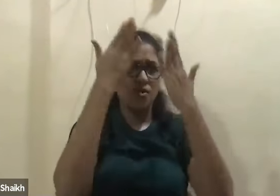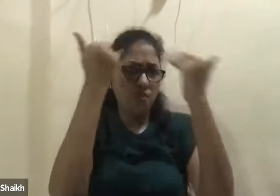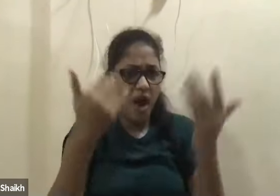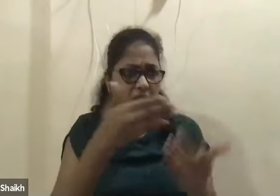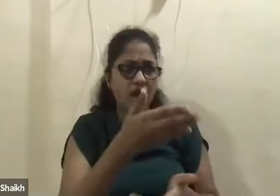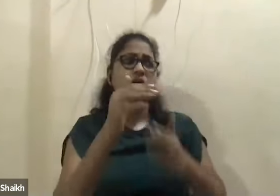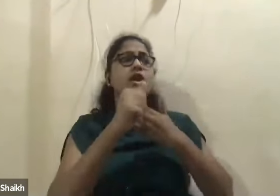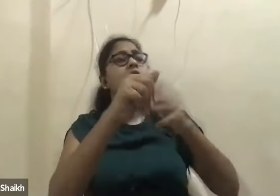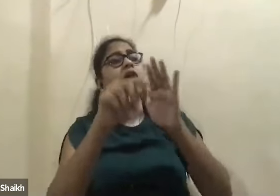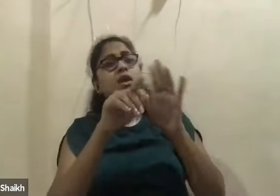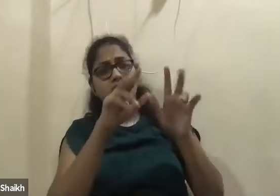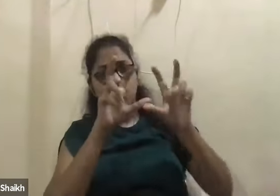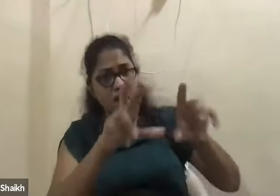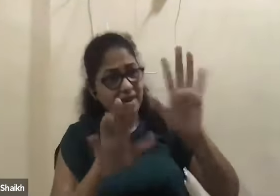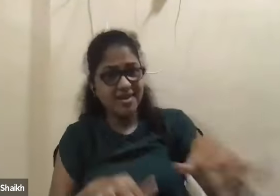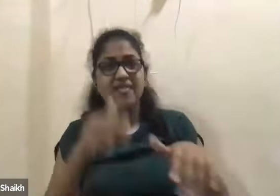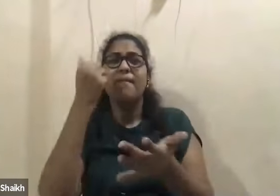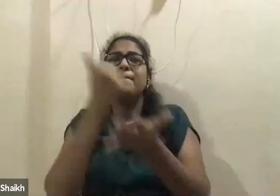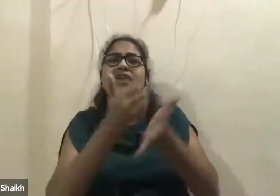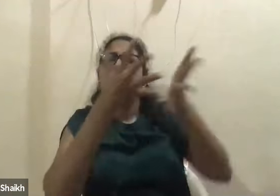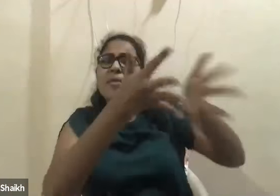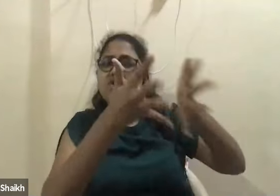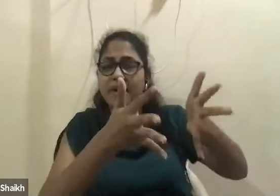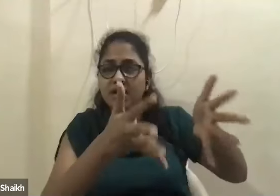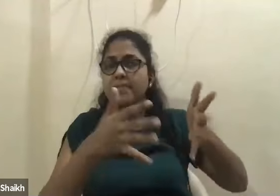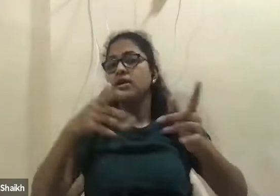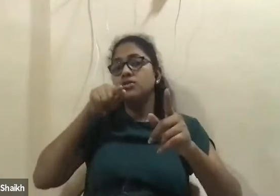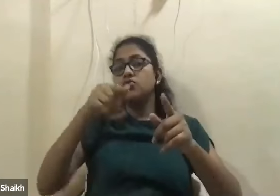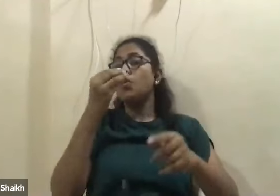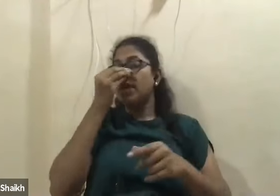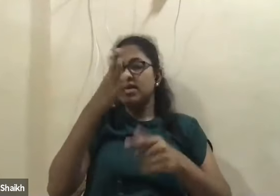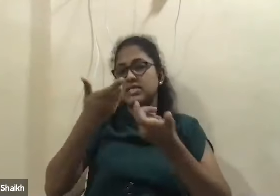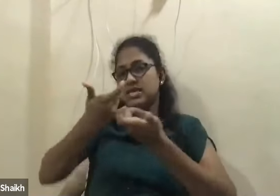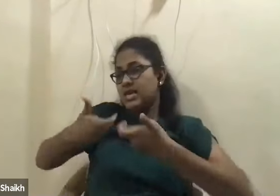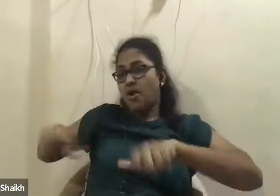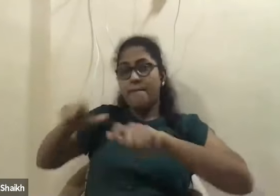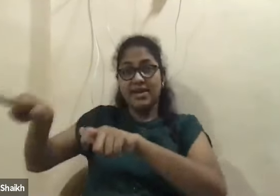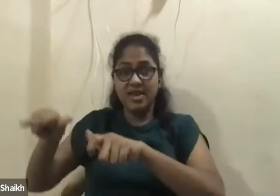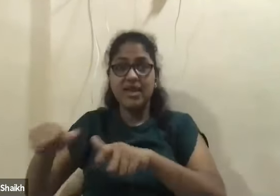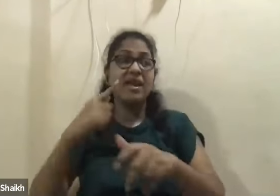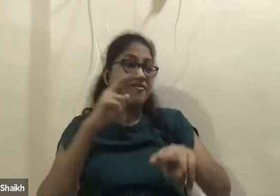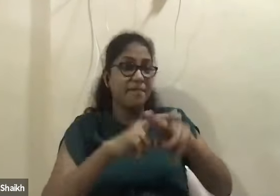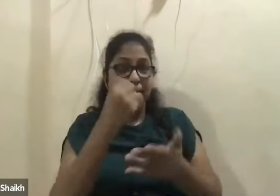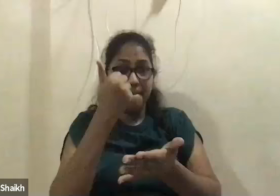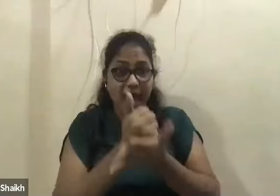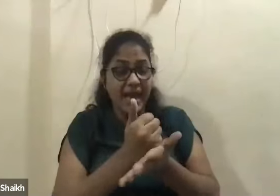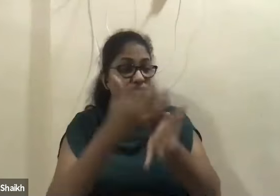guardian, etc.? Just that certificate from the local level committee suffices. If the bank is creating a problem, you just need to show this master circular to